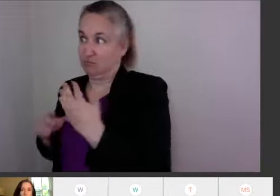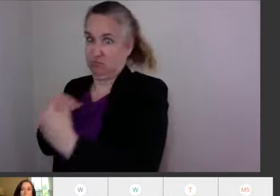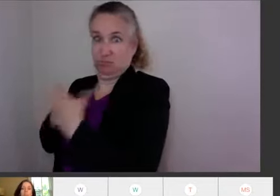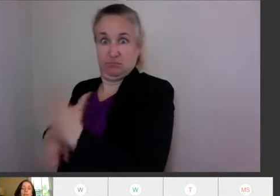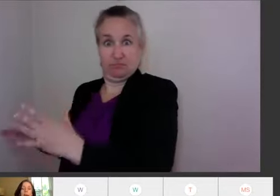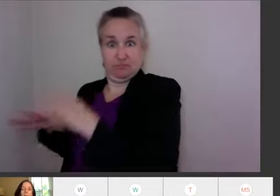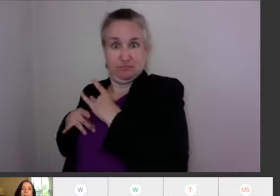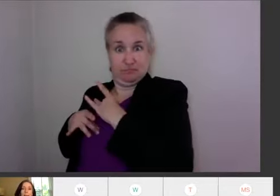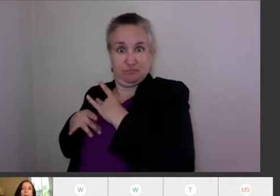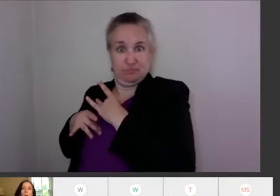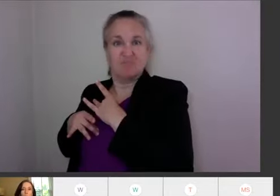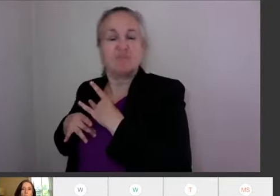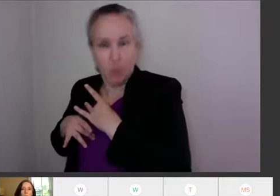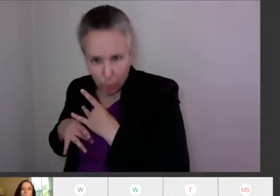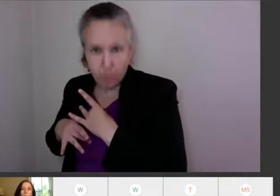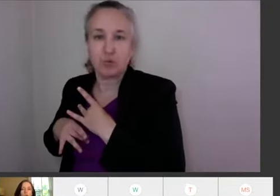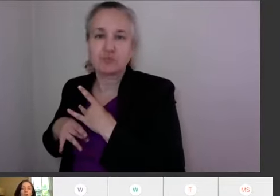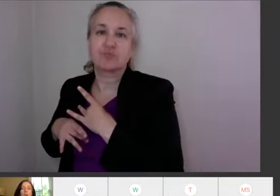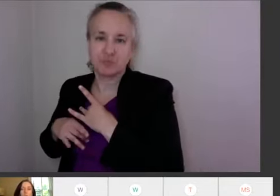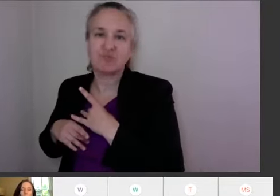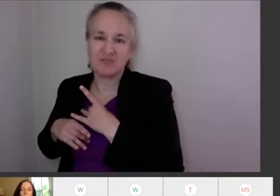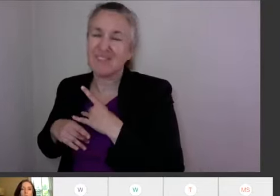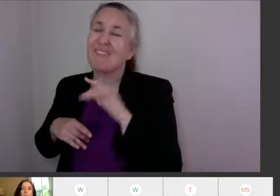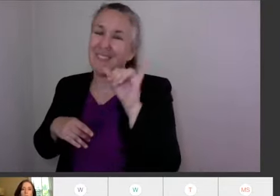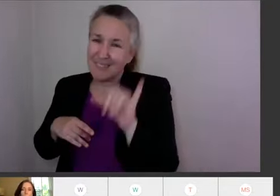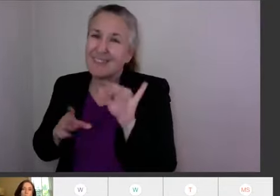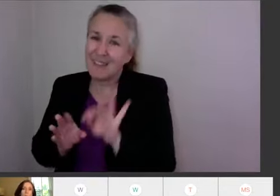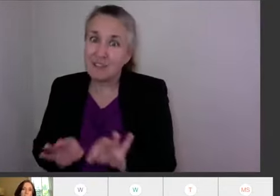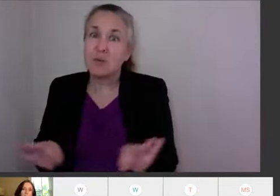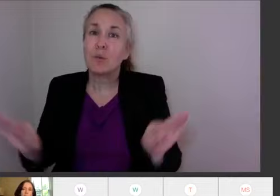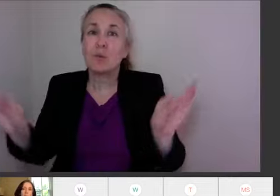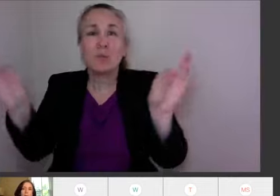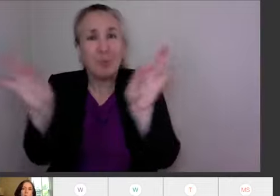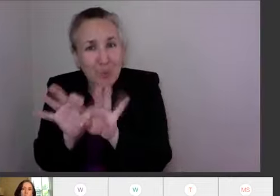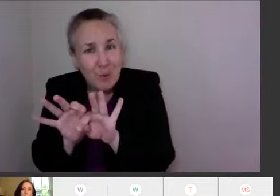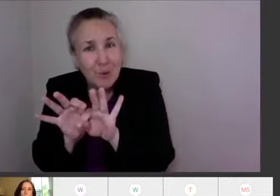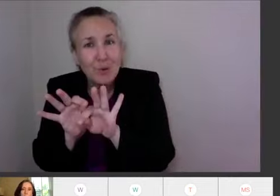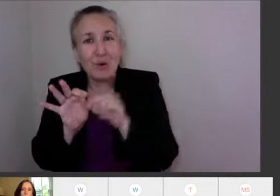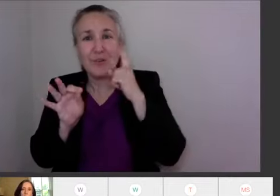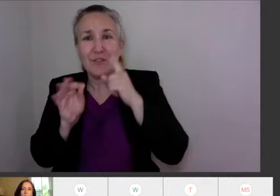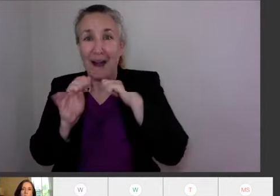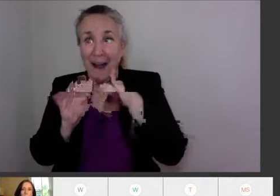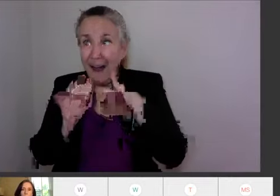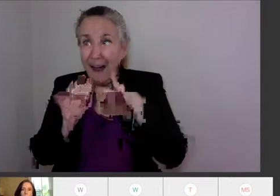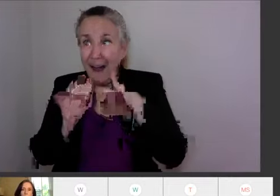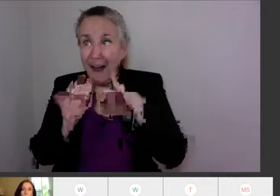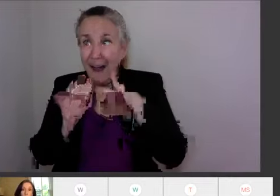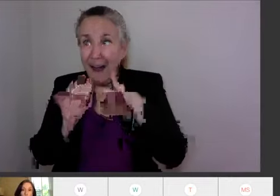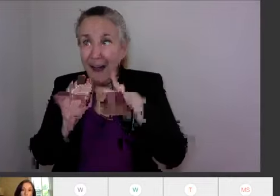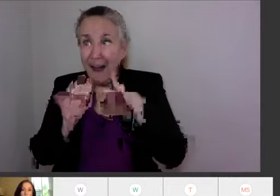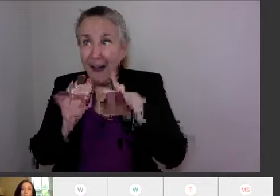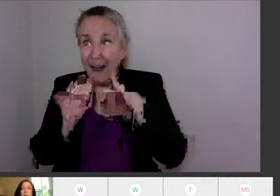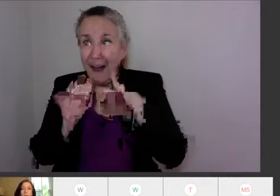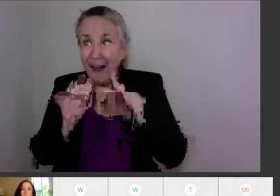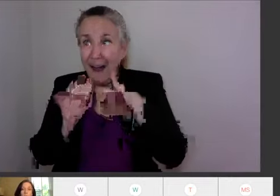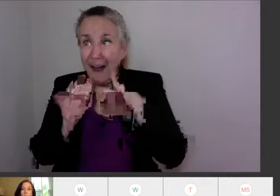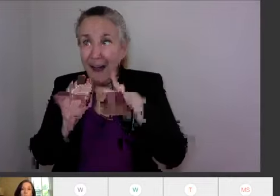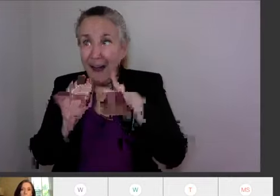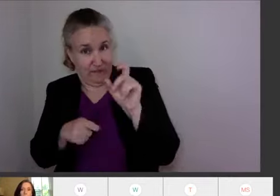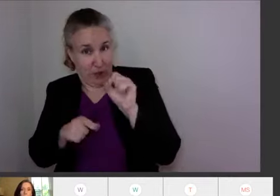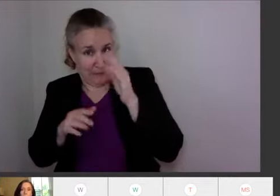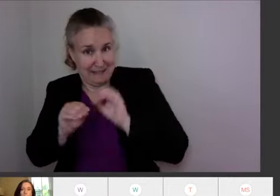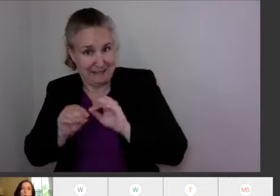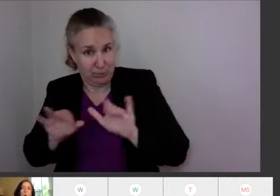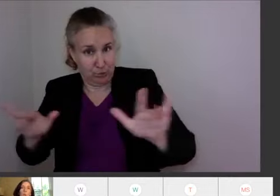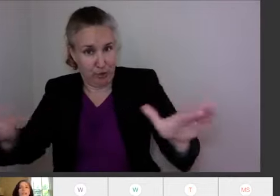contagious, that is also a hugely important piece of how we keep this virus under control here in